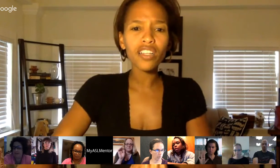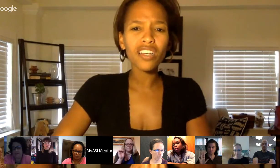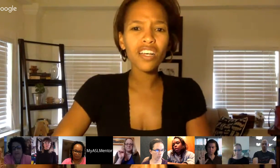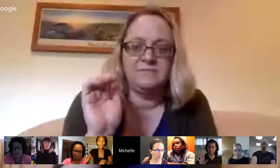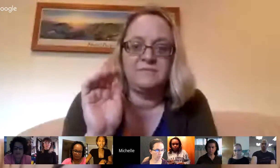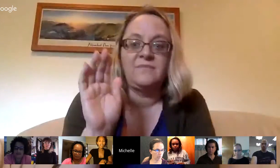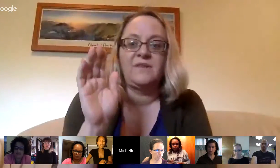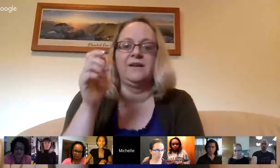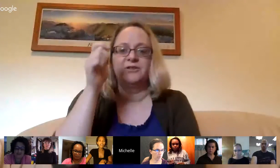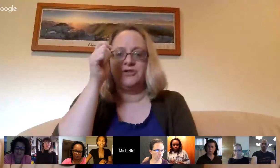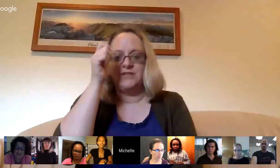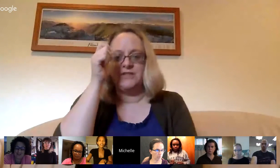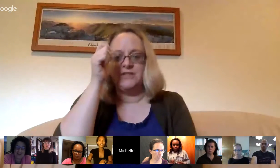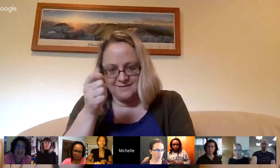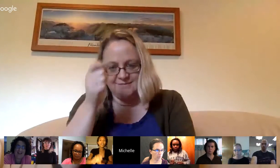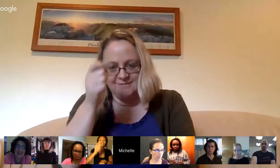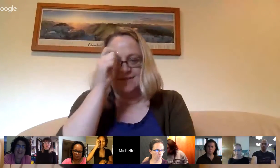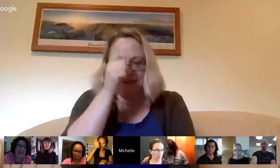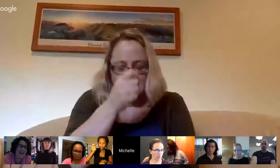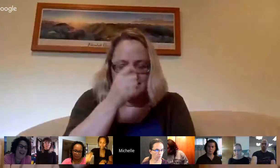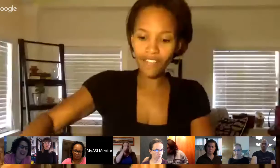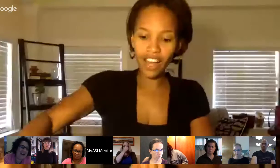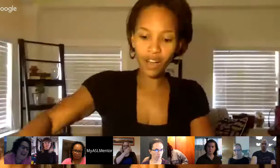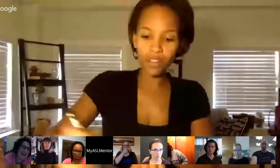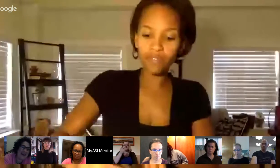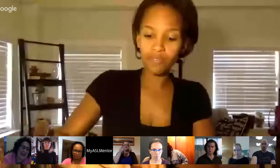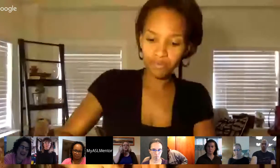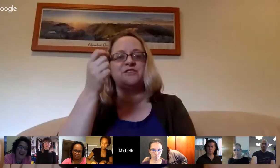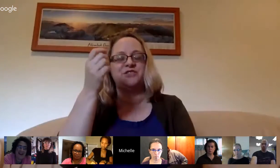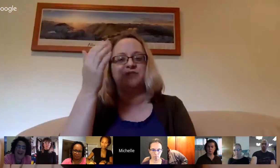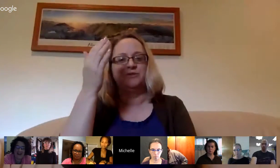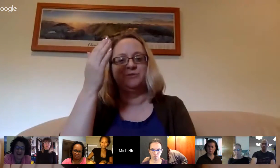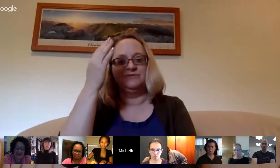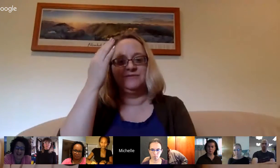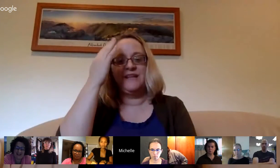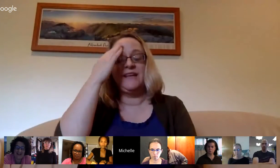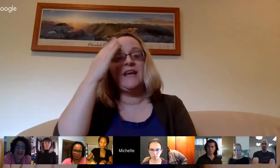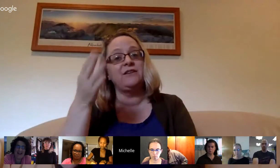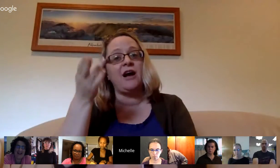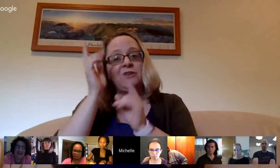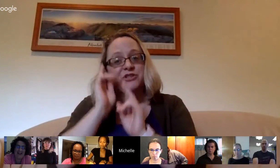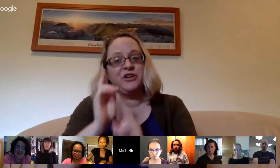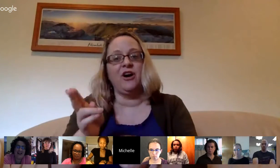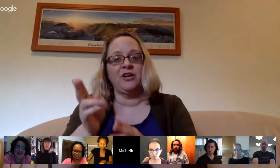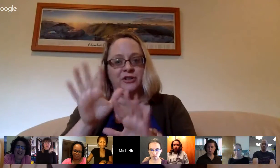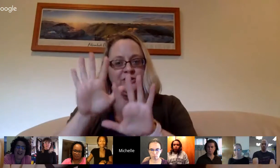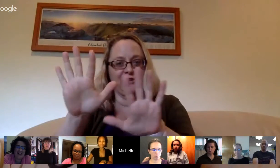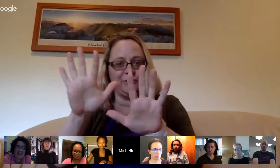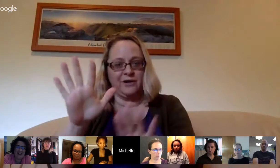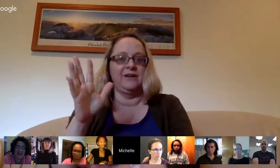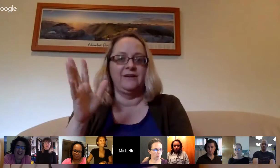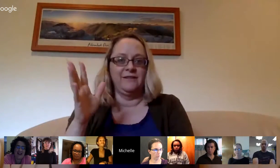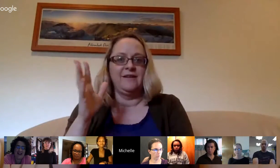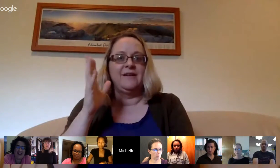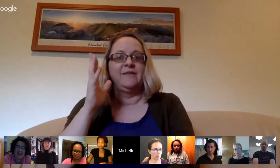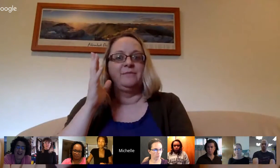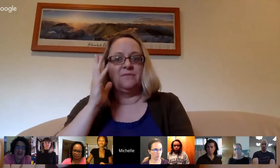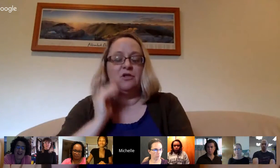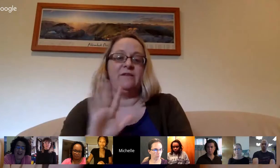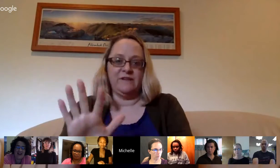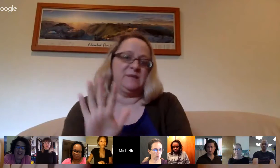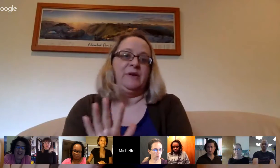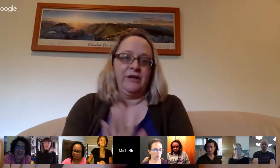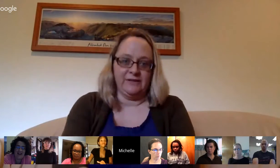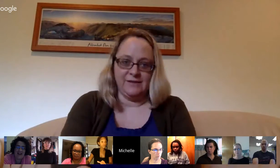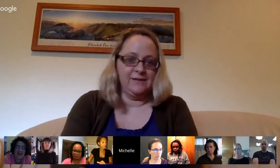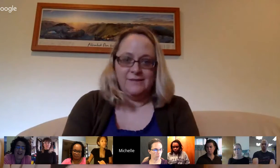Michelle? Just, yep, I have that one. To like acknowledge and honor your